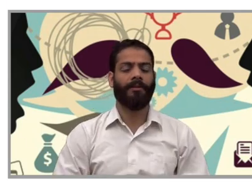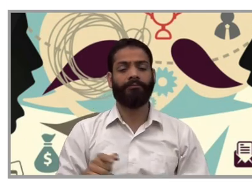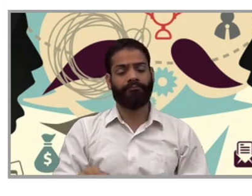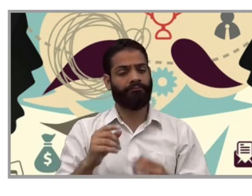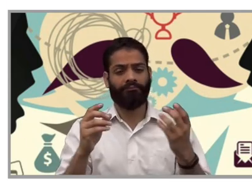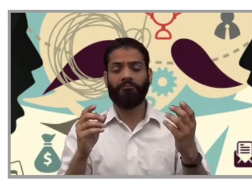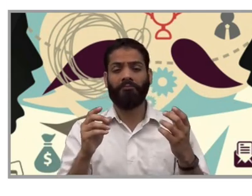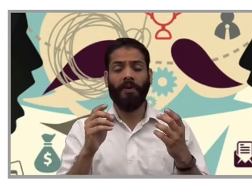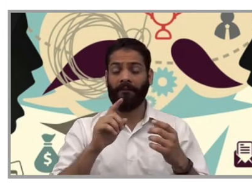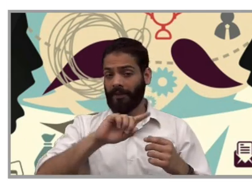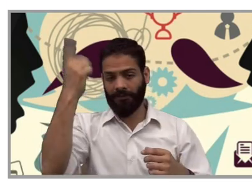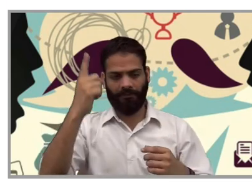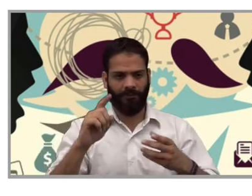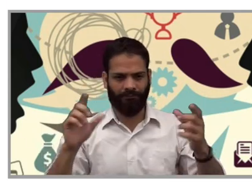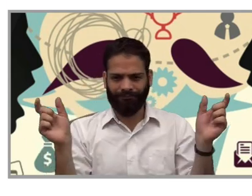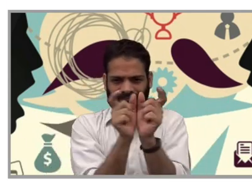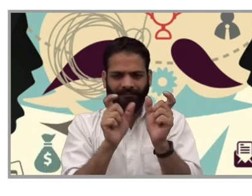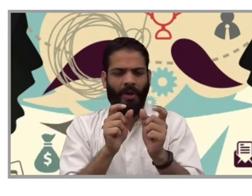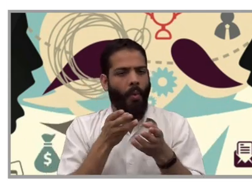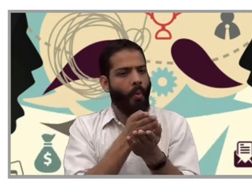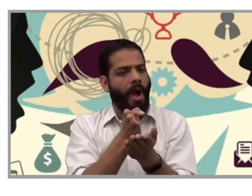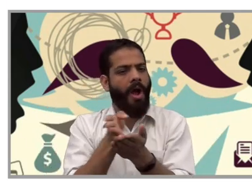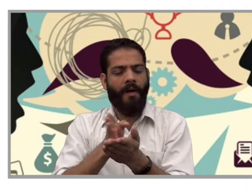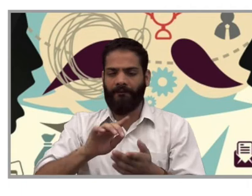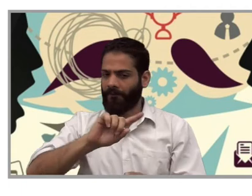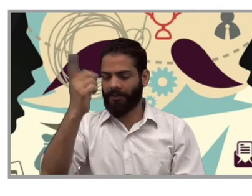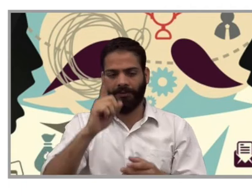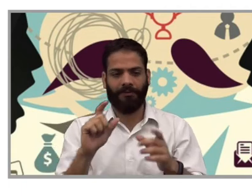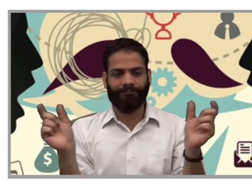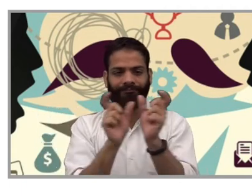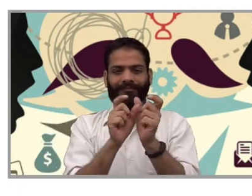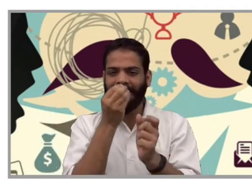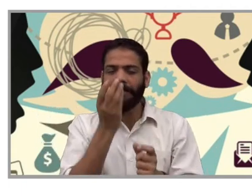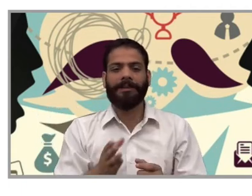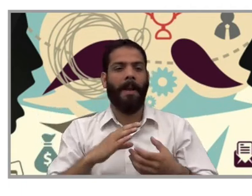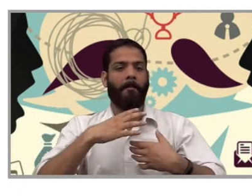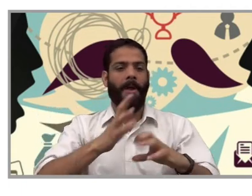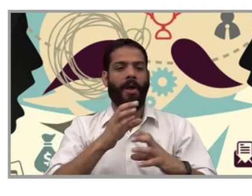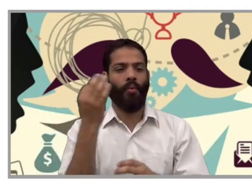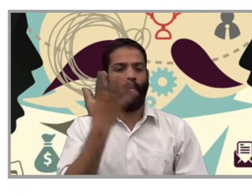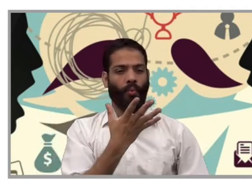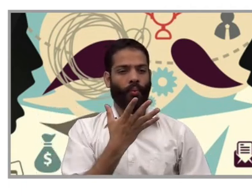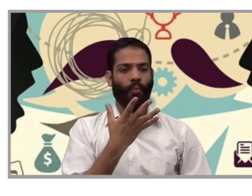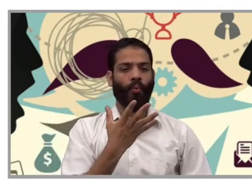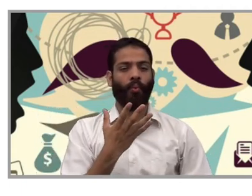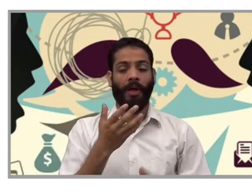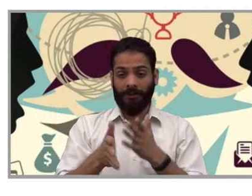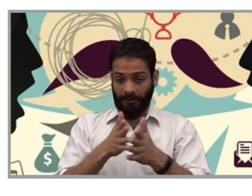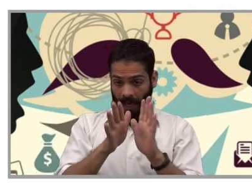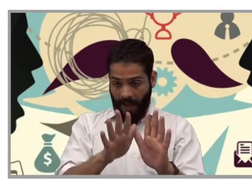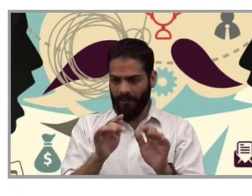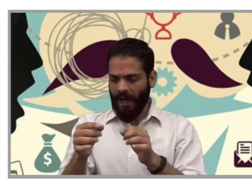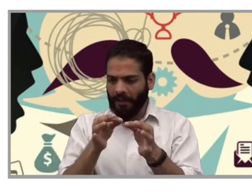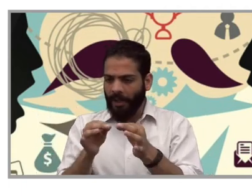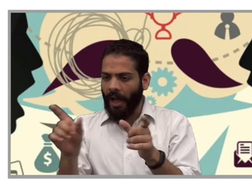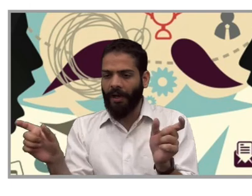processes. Apart from the compounding of the roots, the Indian Sign Language compounds are also made of